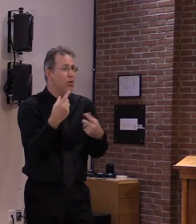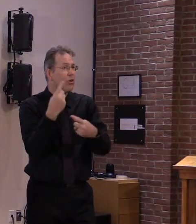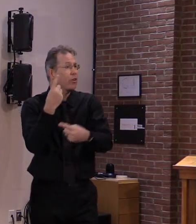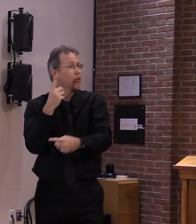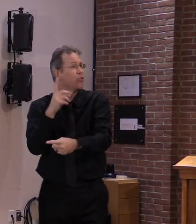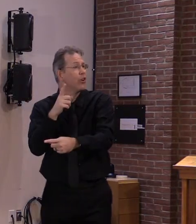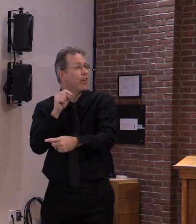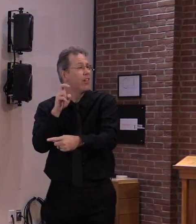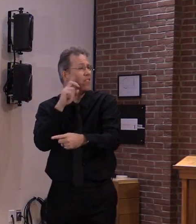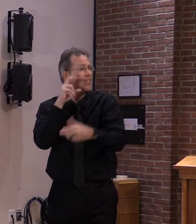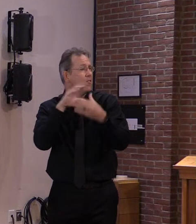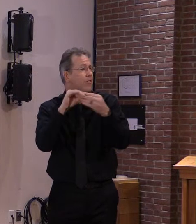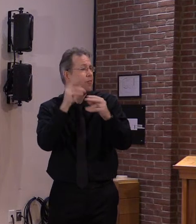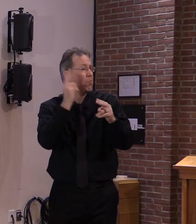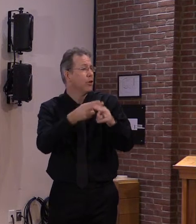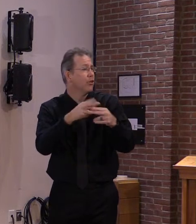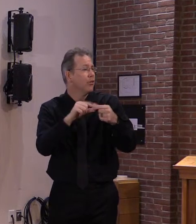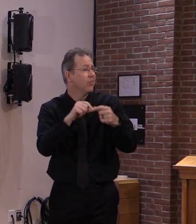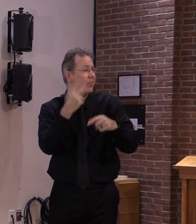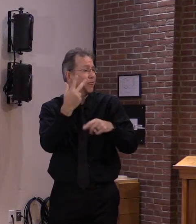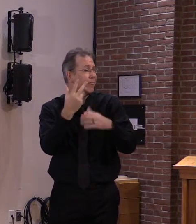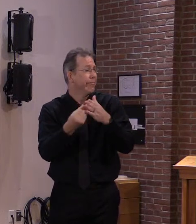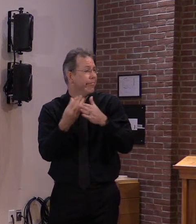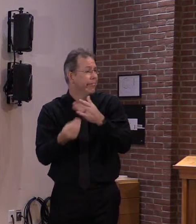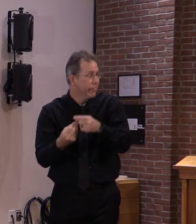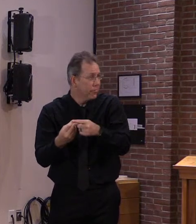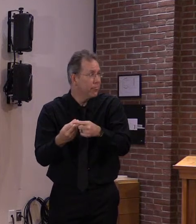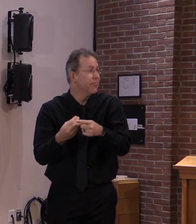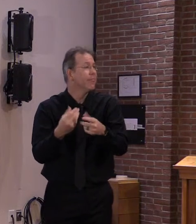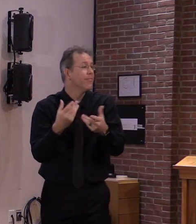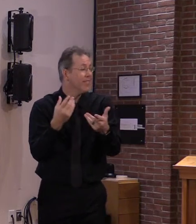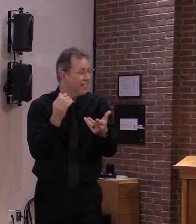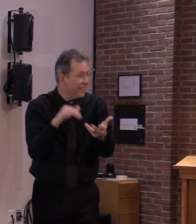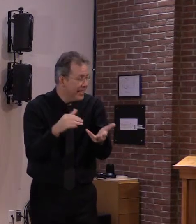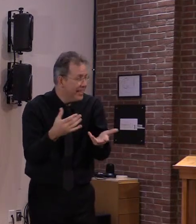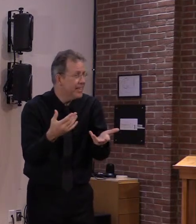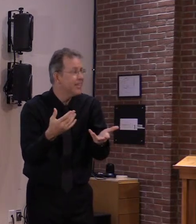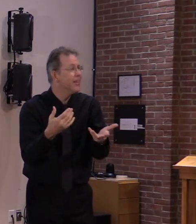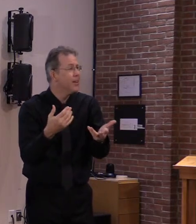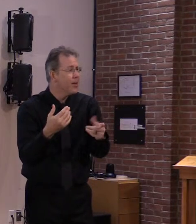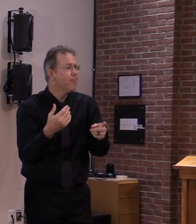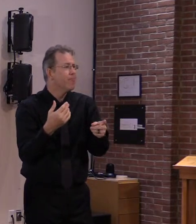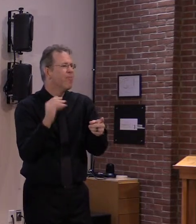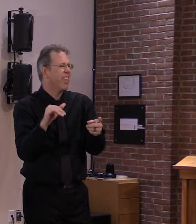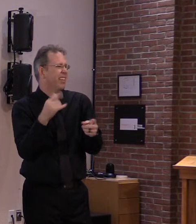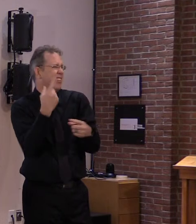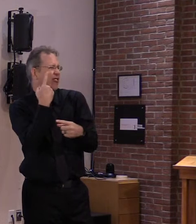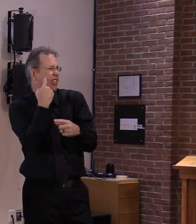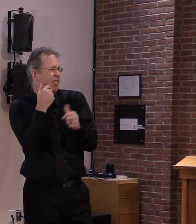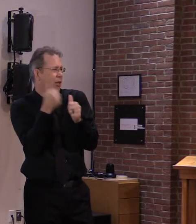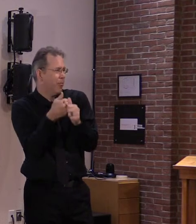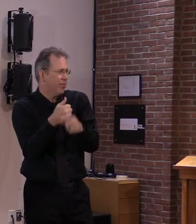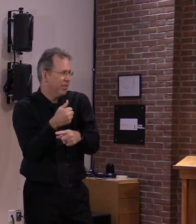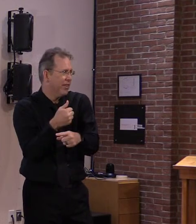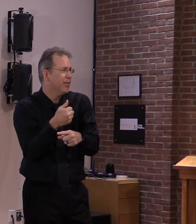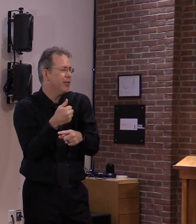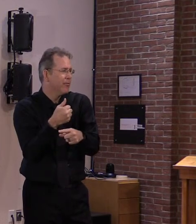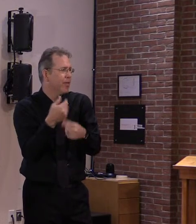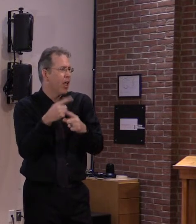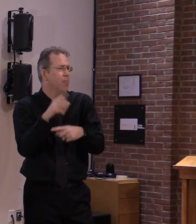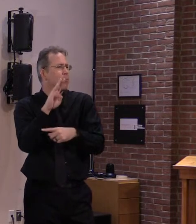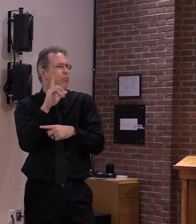going to push pause on any travel into the state, a question was asked, added to that health